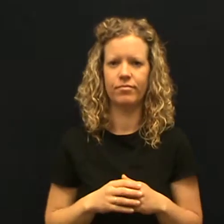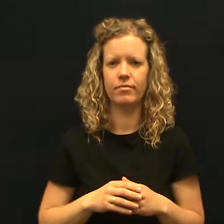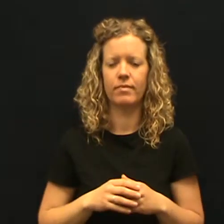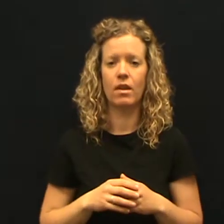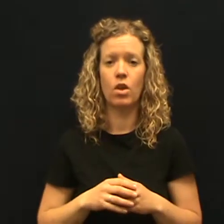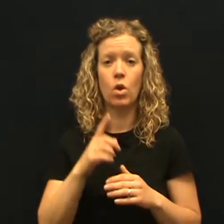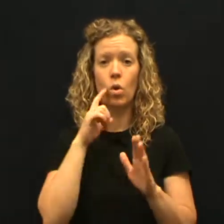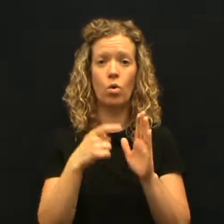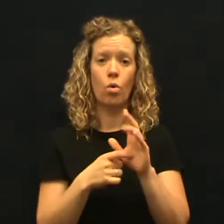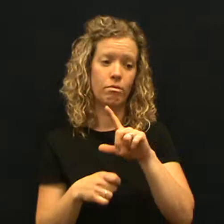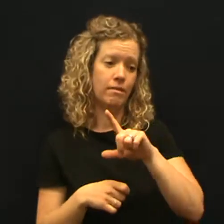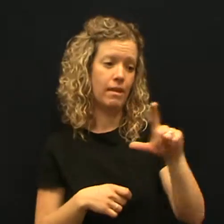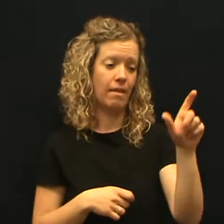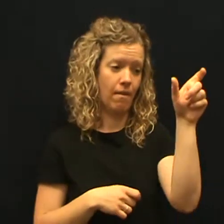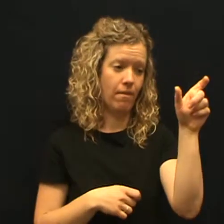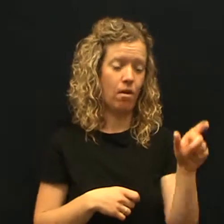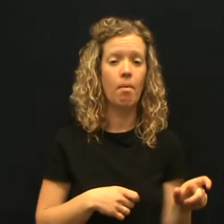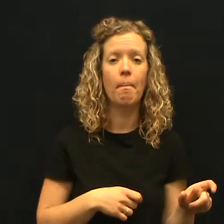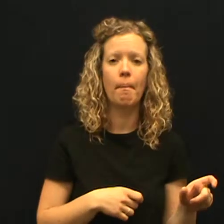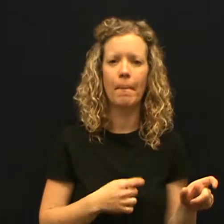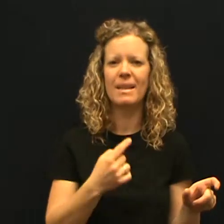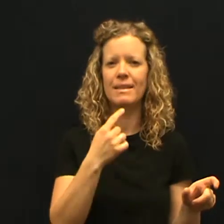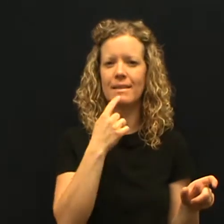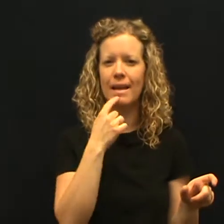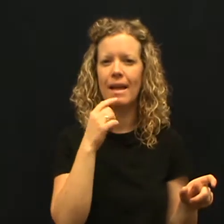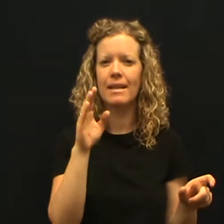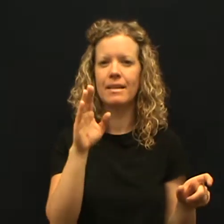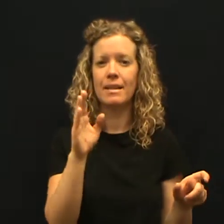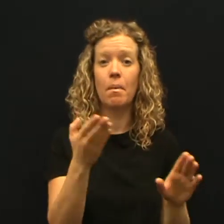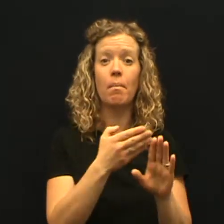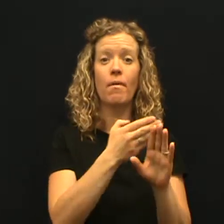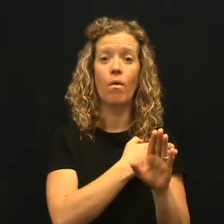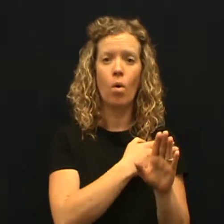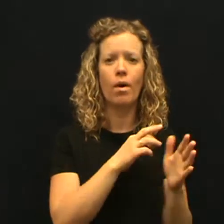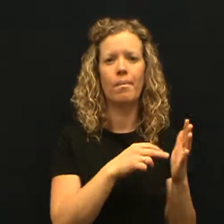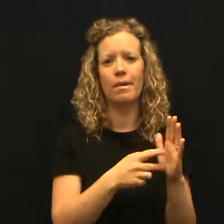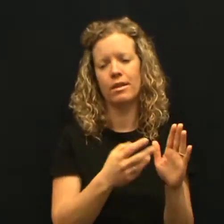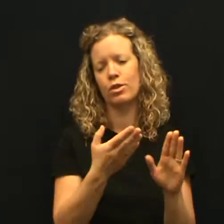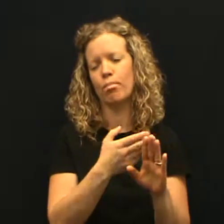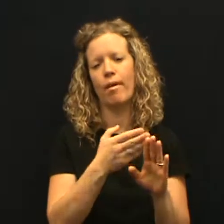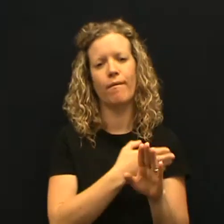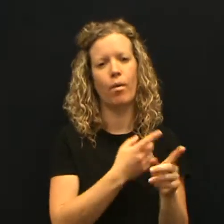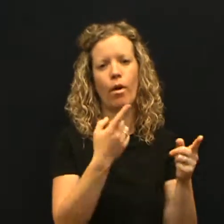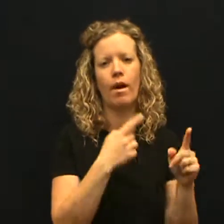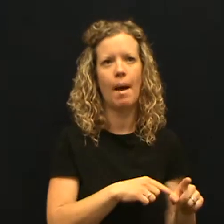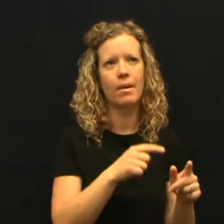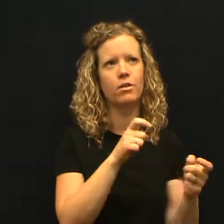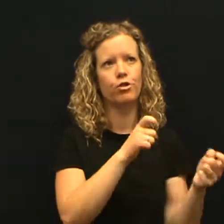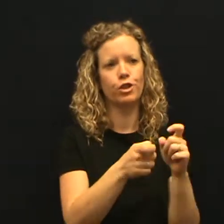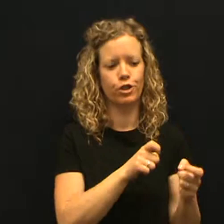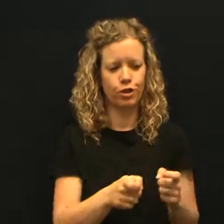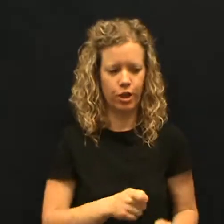says before. So this is the way we looked before we did any of this other stuff. We had 1 million